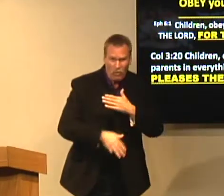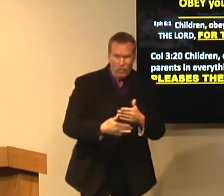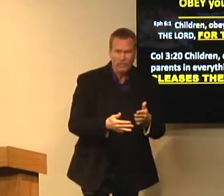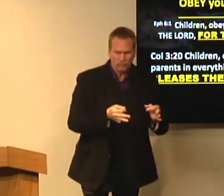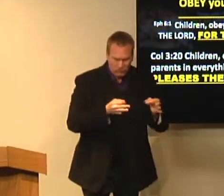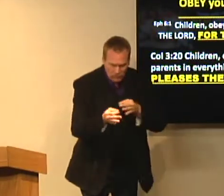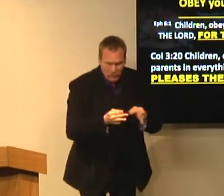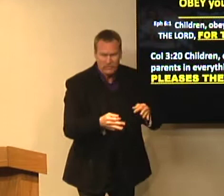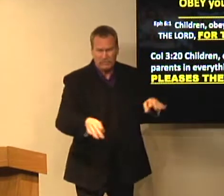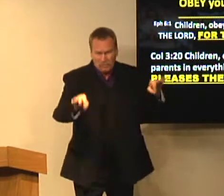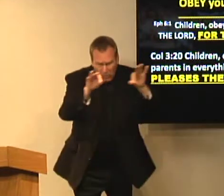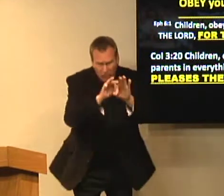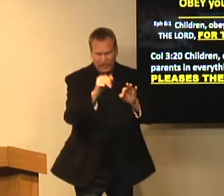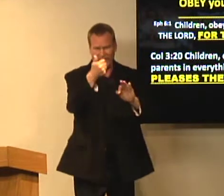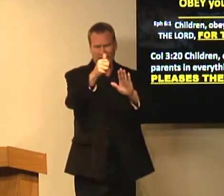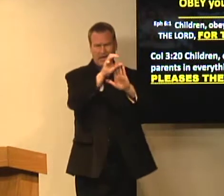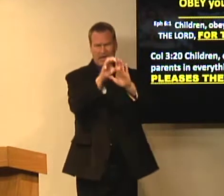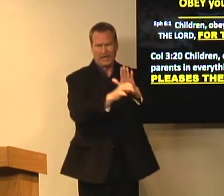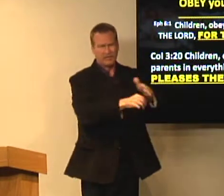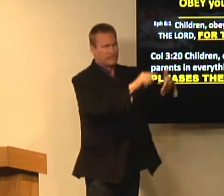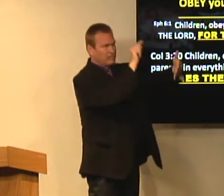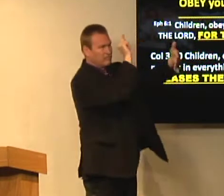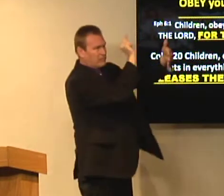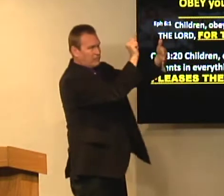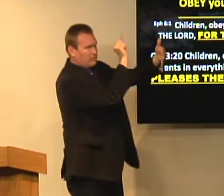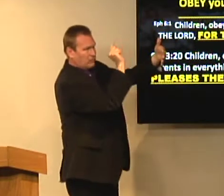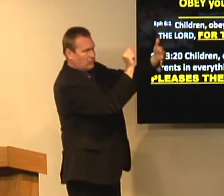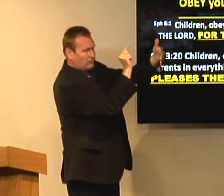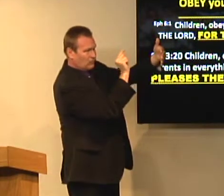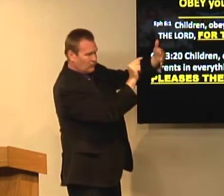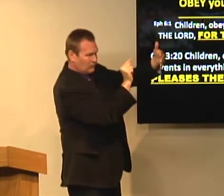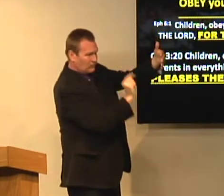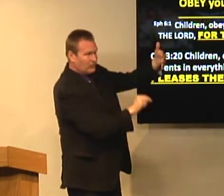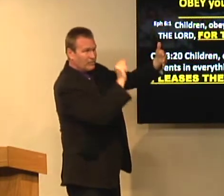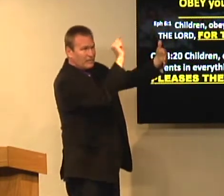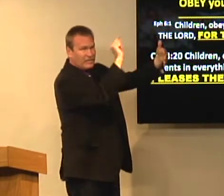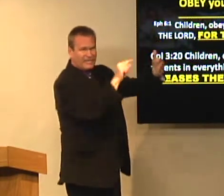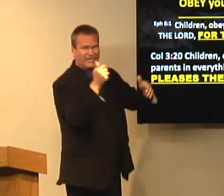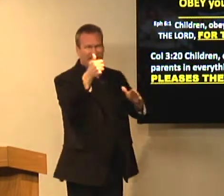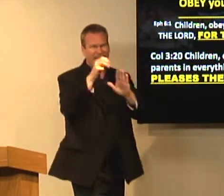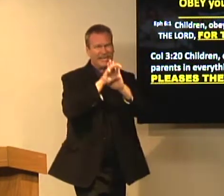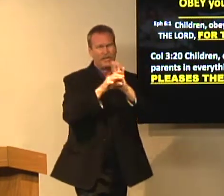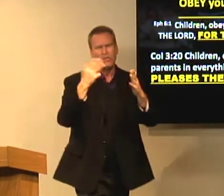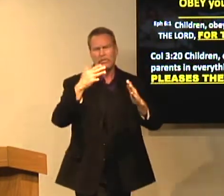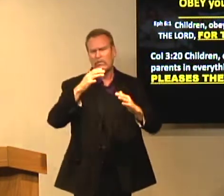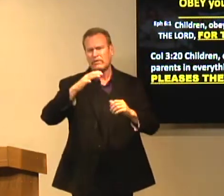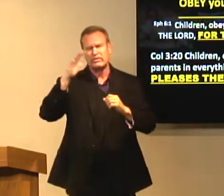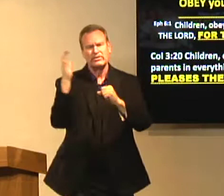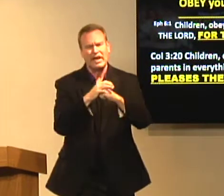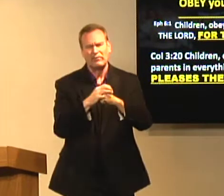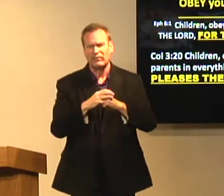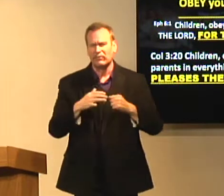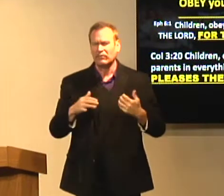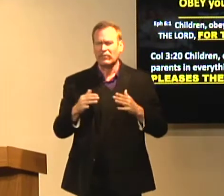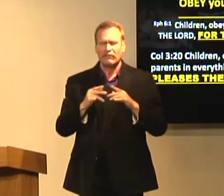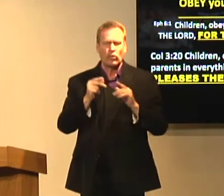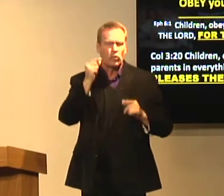as our children are young, that we teach them the 10 Commandments, that we reiterate these things.